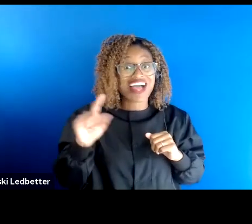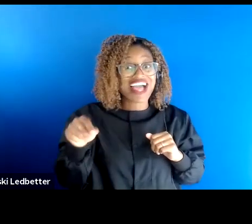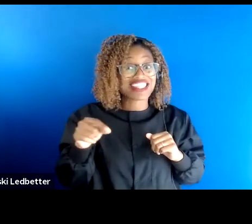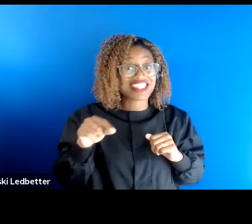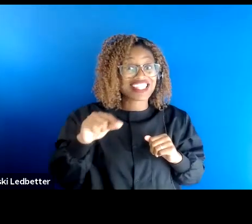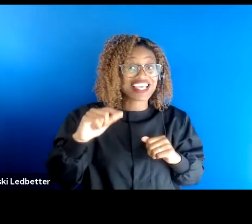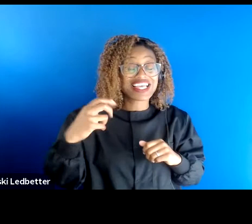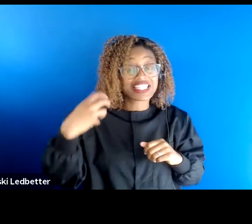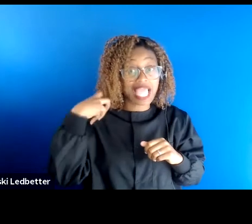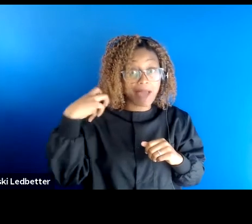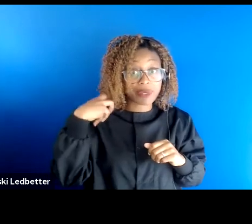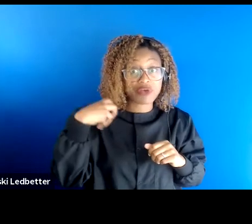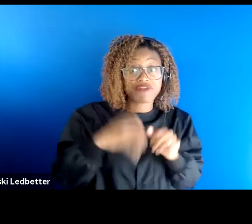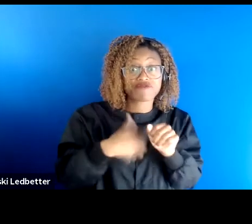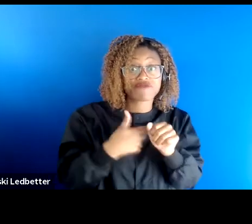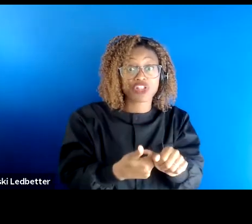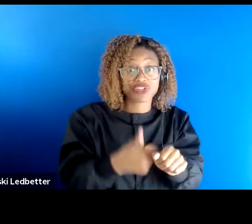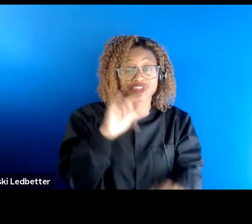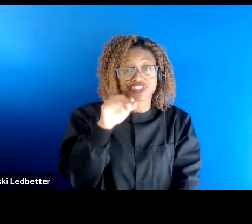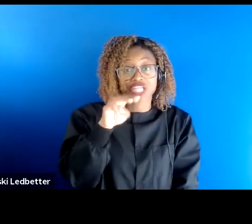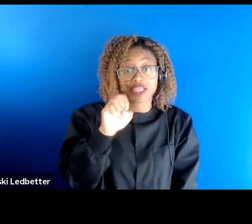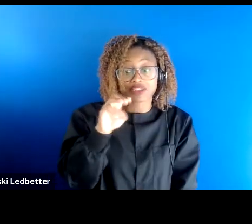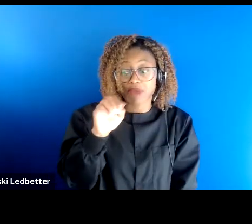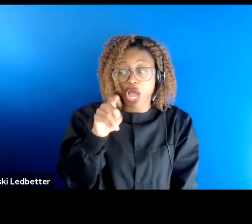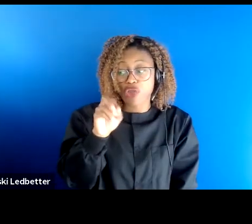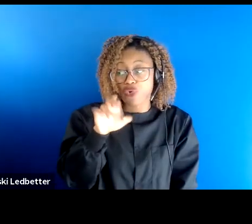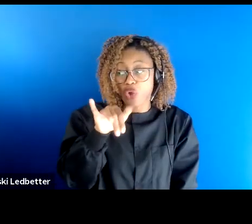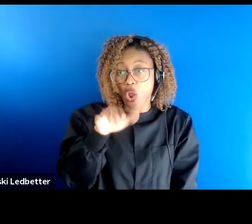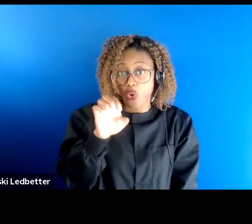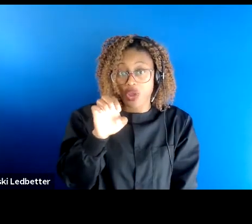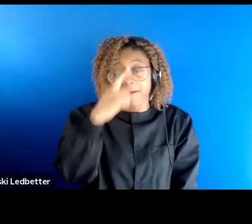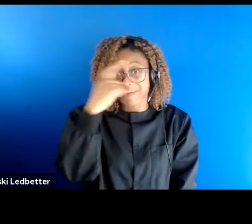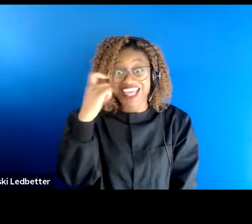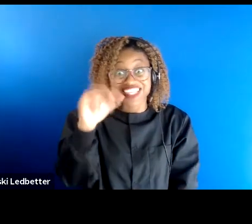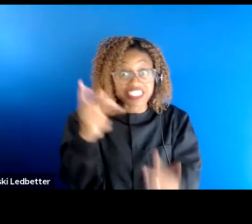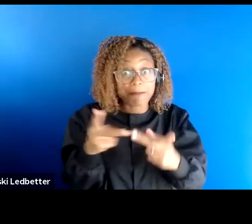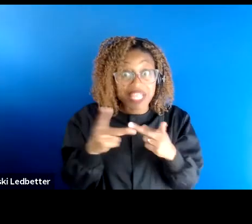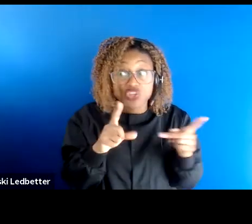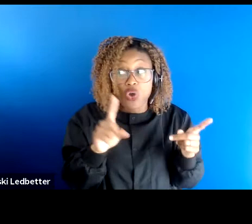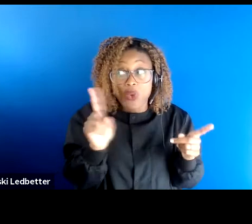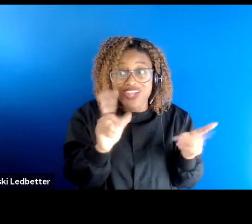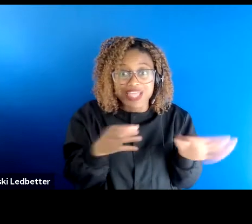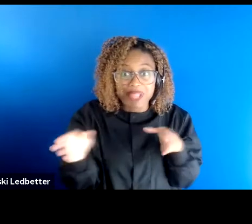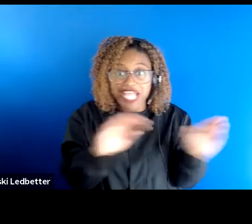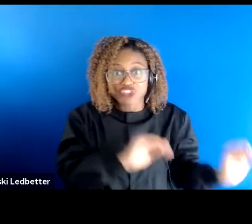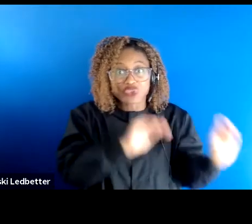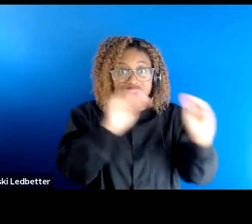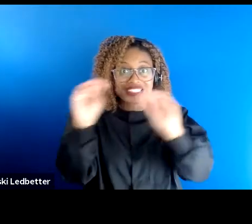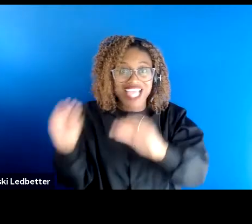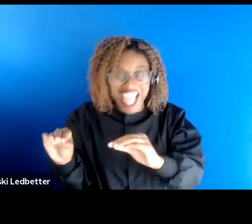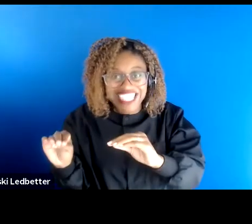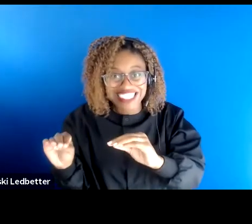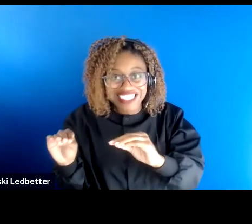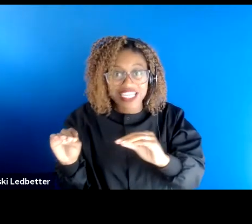after former United States President James Monroe. It was a place where they planned to send all of the